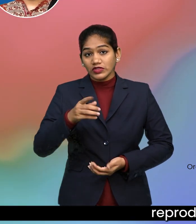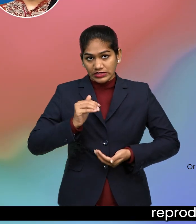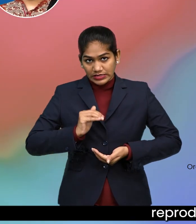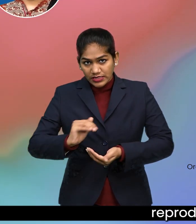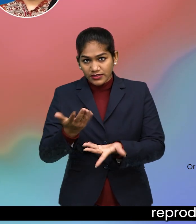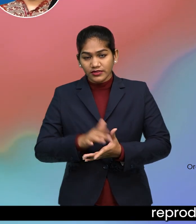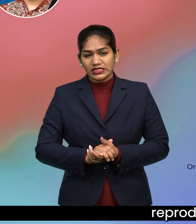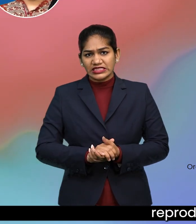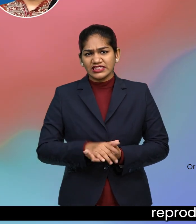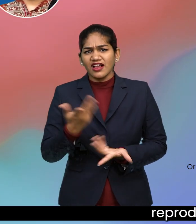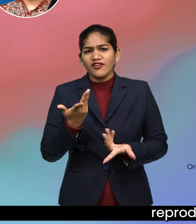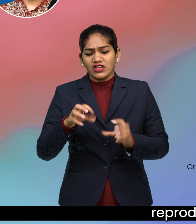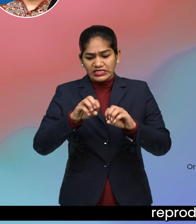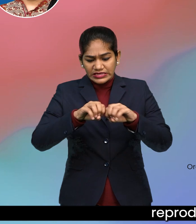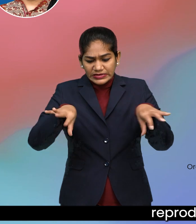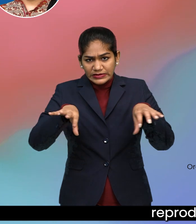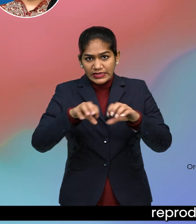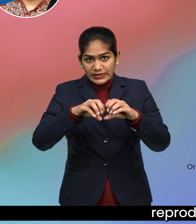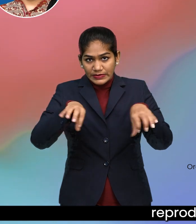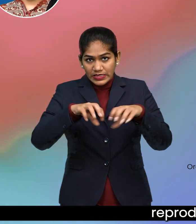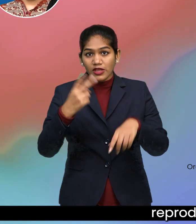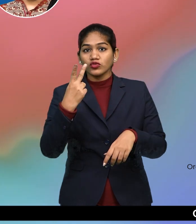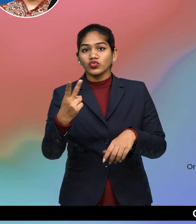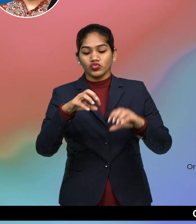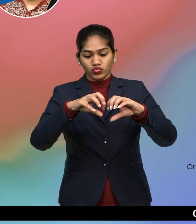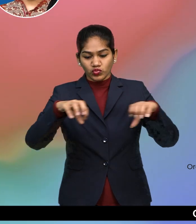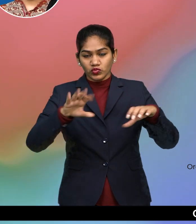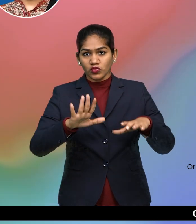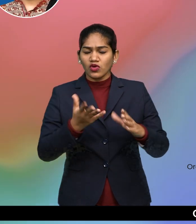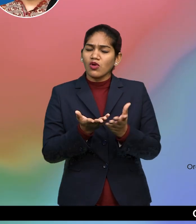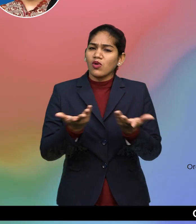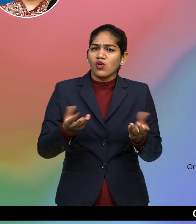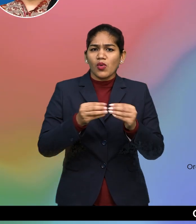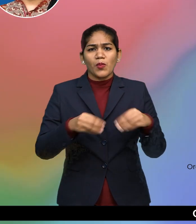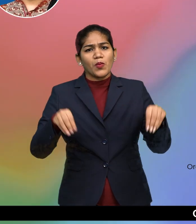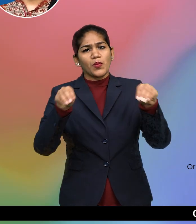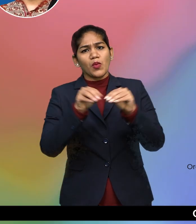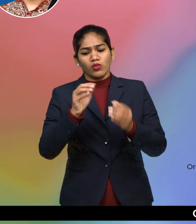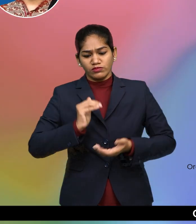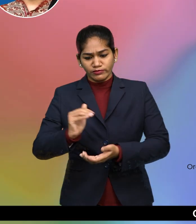reproduce by splitting into two or more offspring.